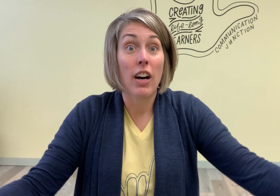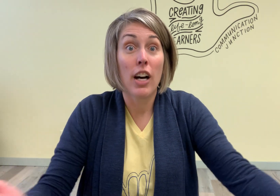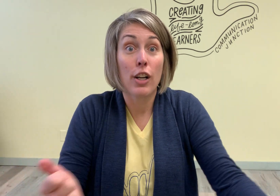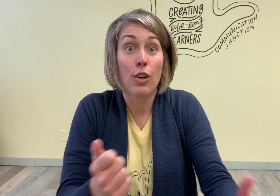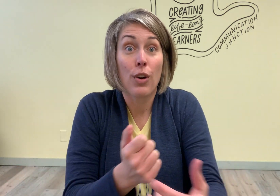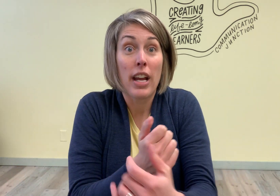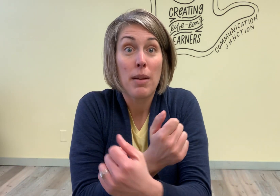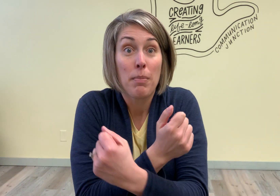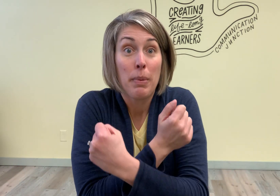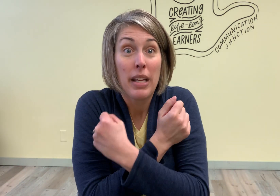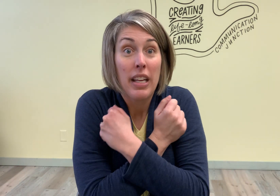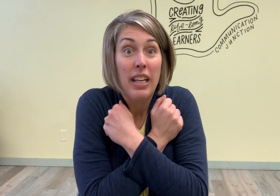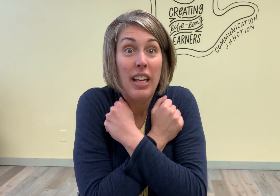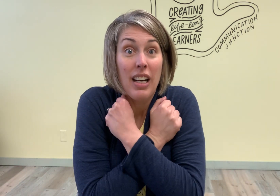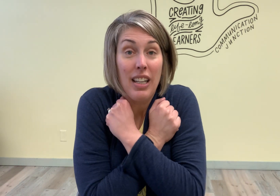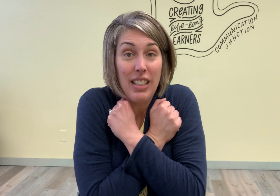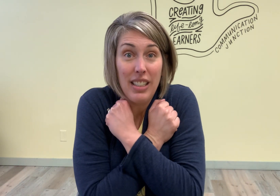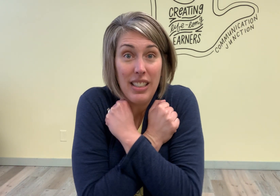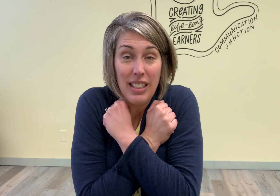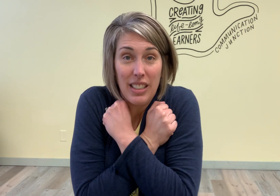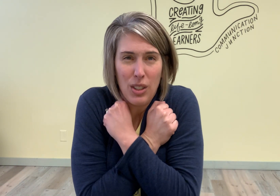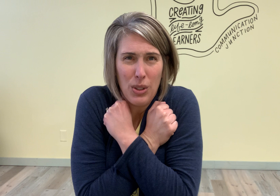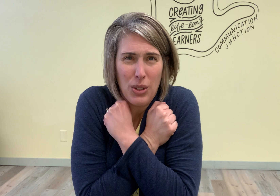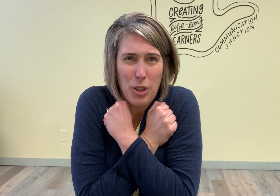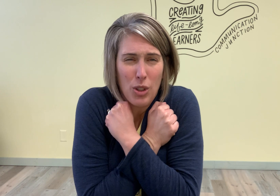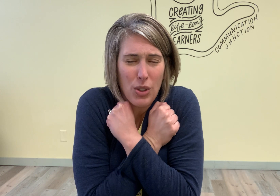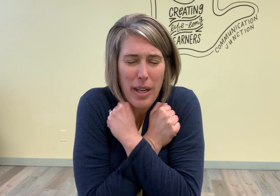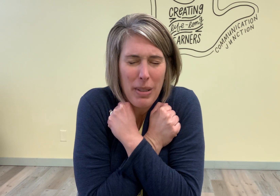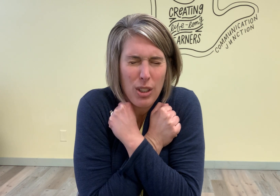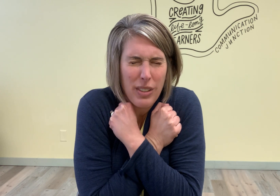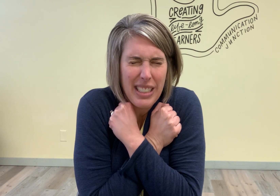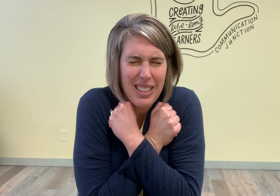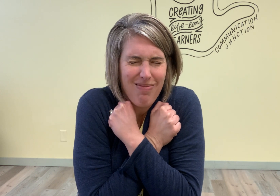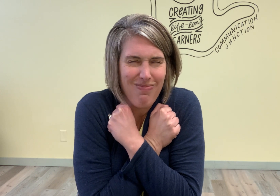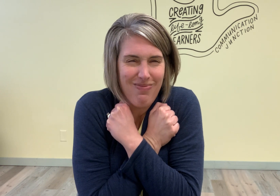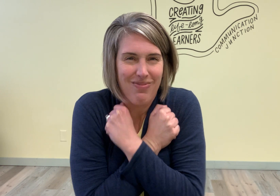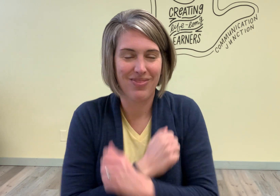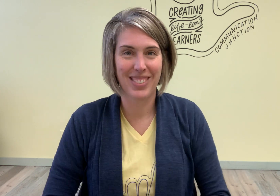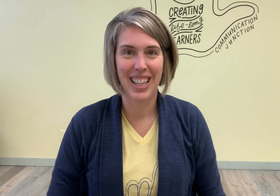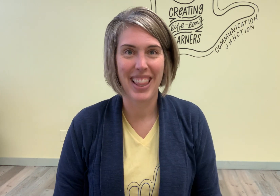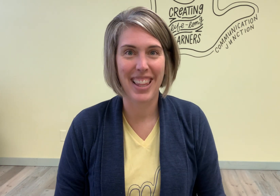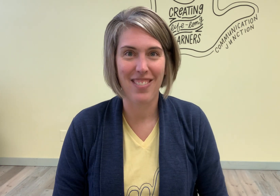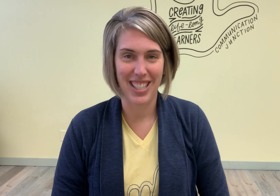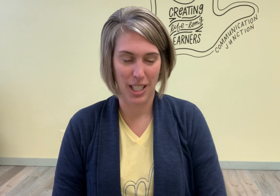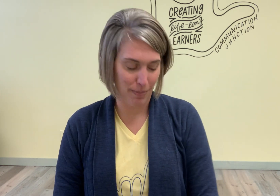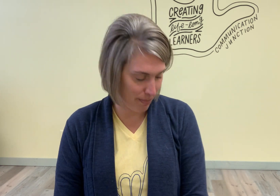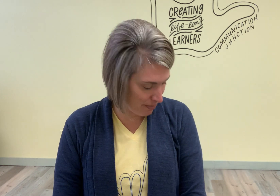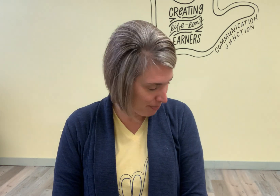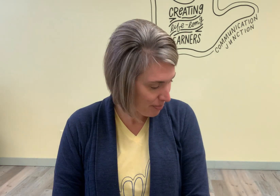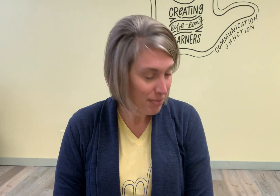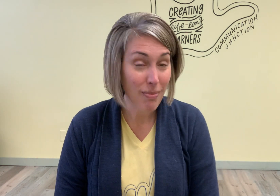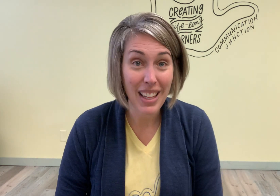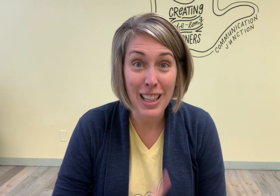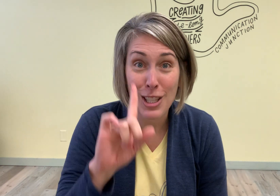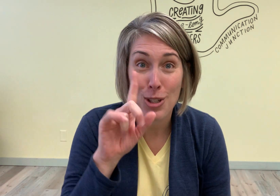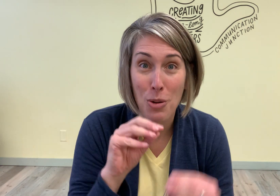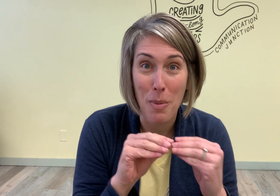a great big hug. Ooh, great big squeeze. Love it. Let's do it one more